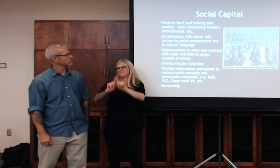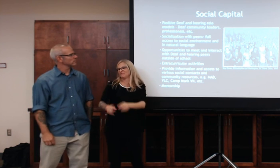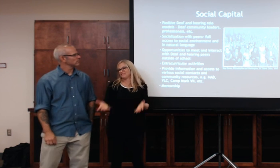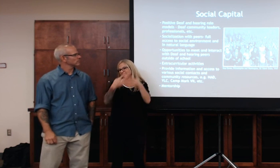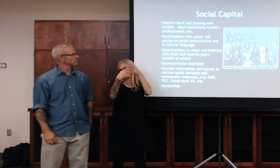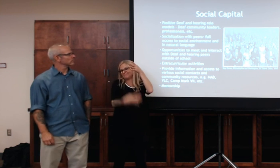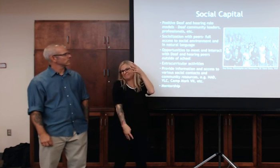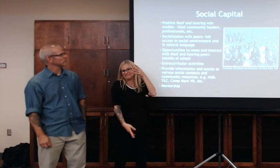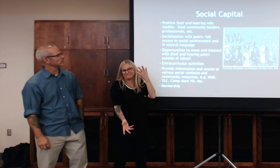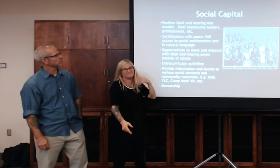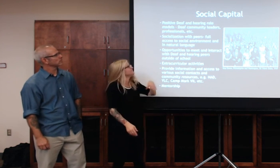Again, more social capital.